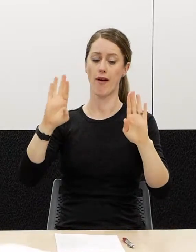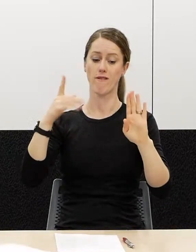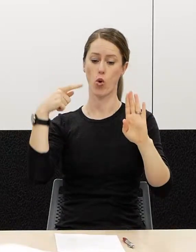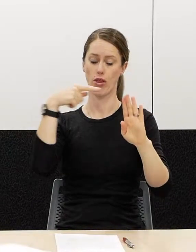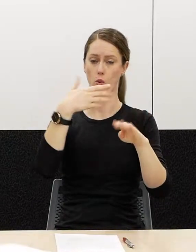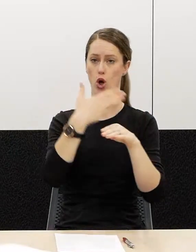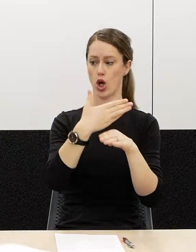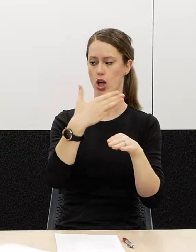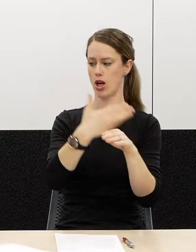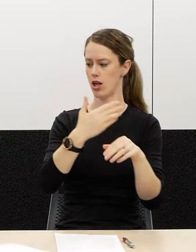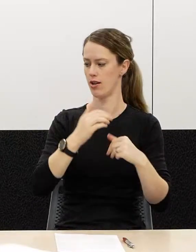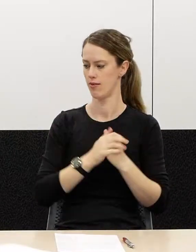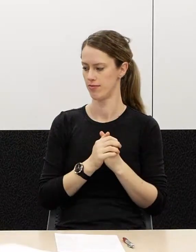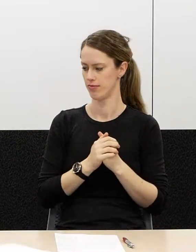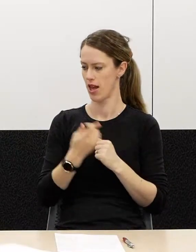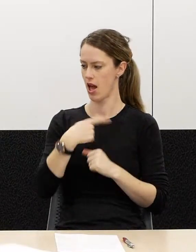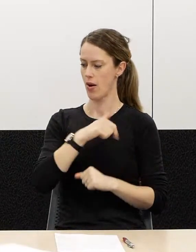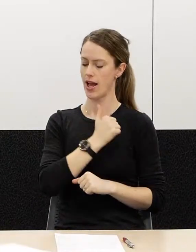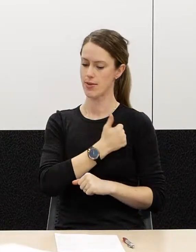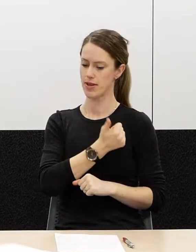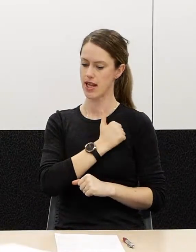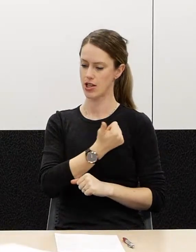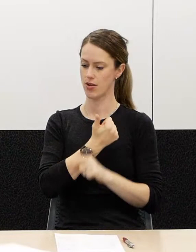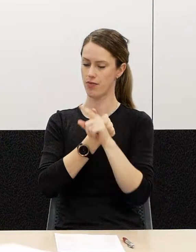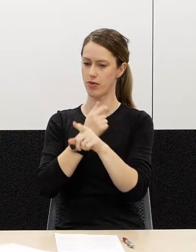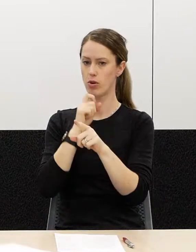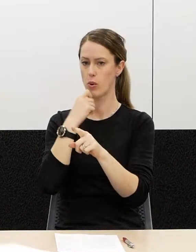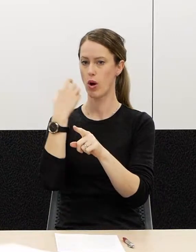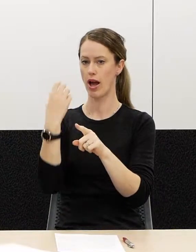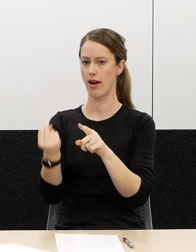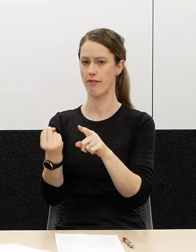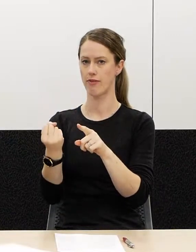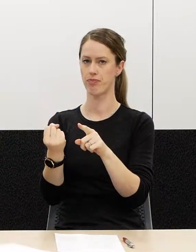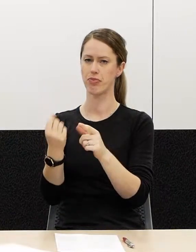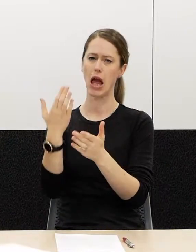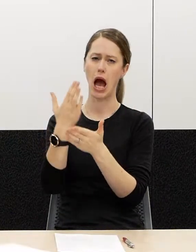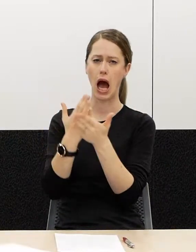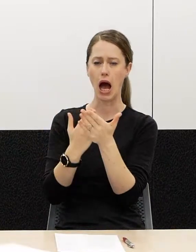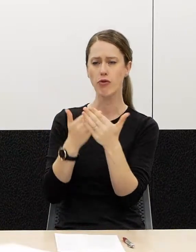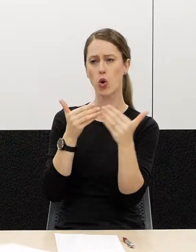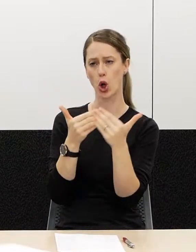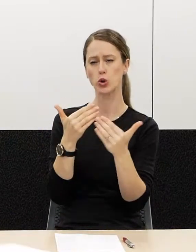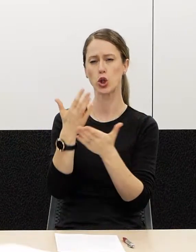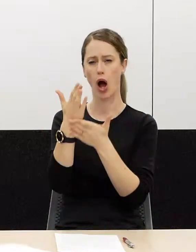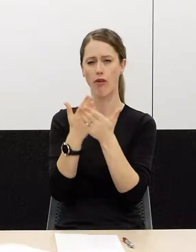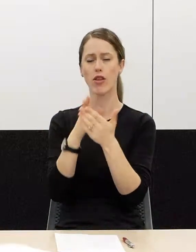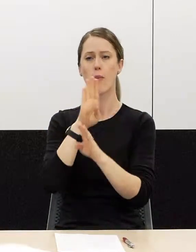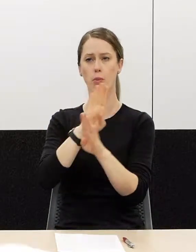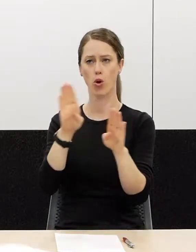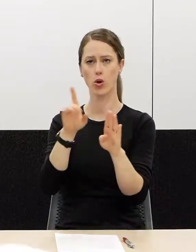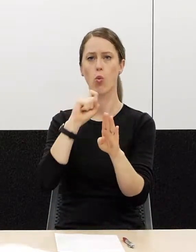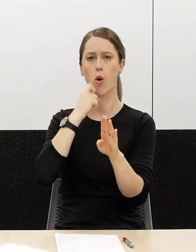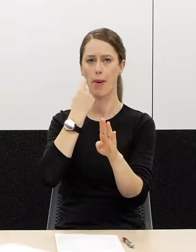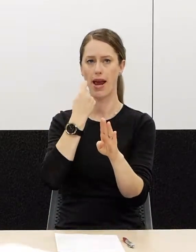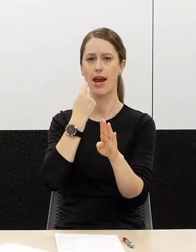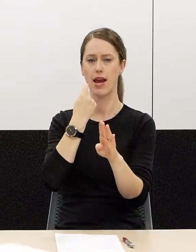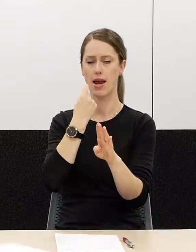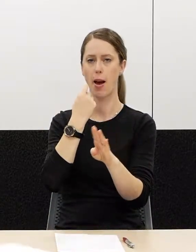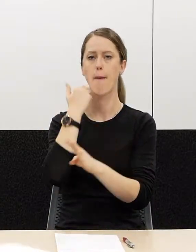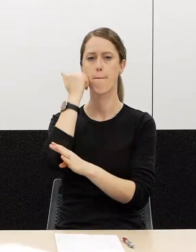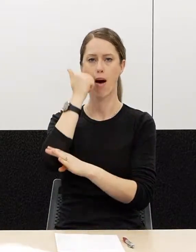this work. And our expectation is that we will have half or close to half of that board being made up